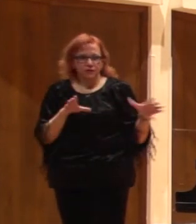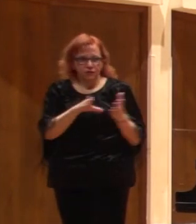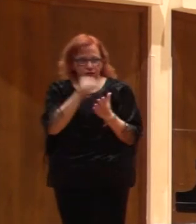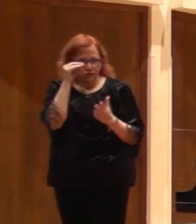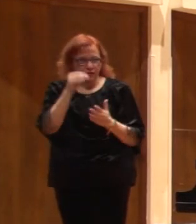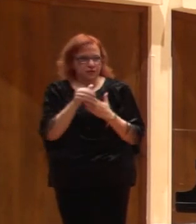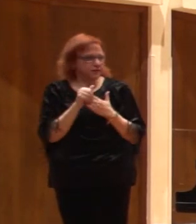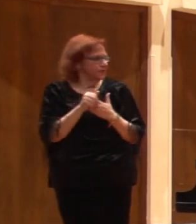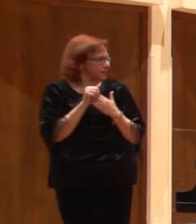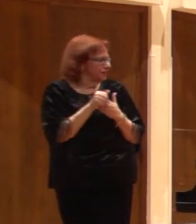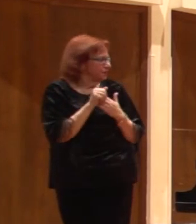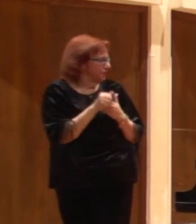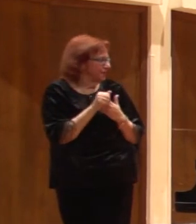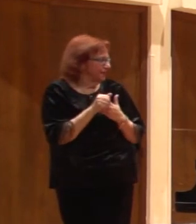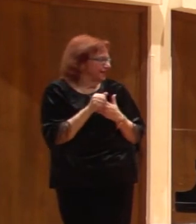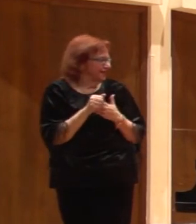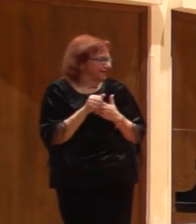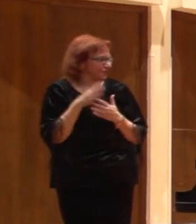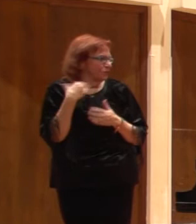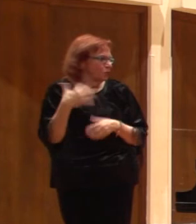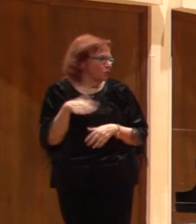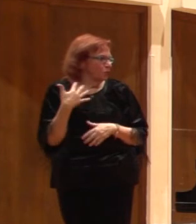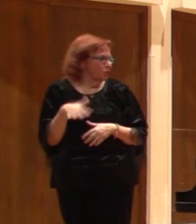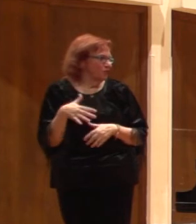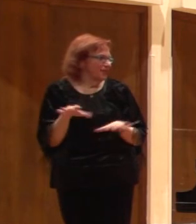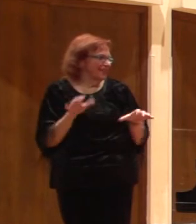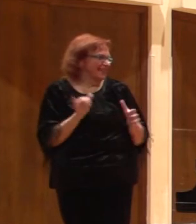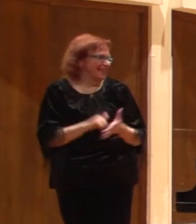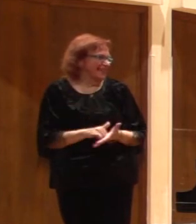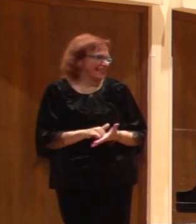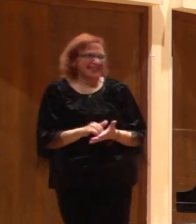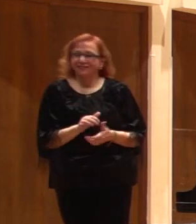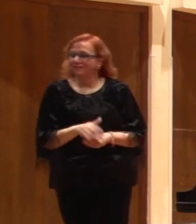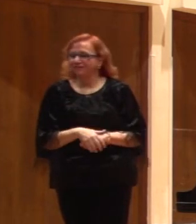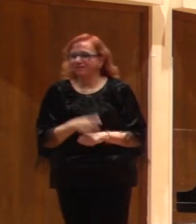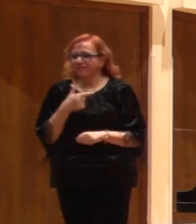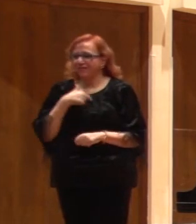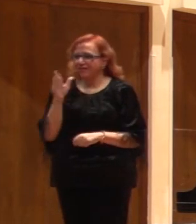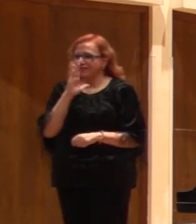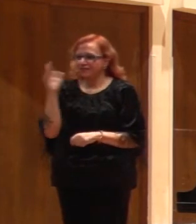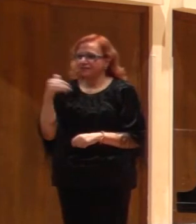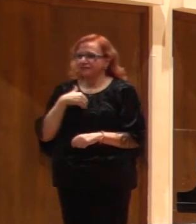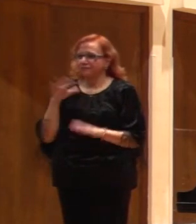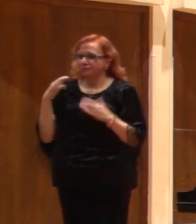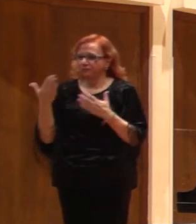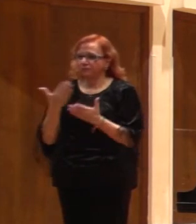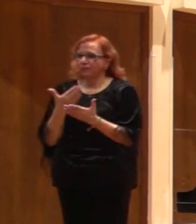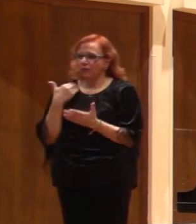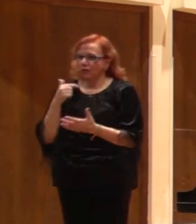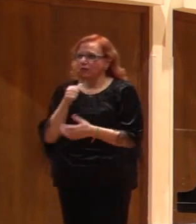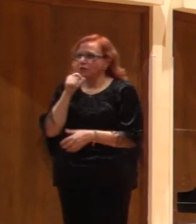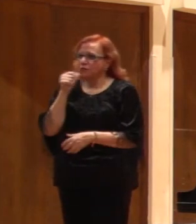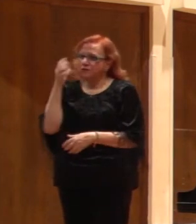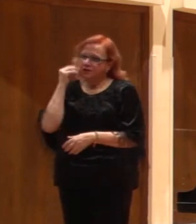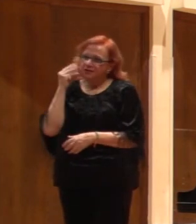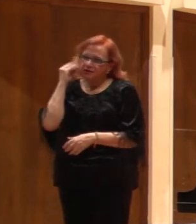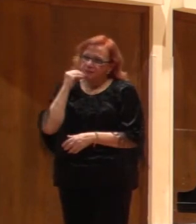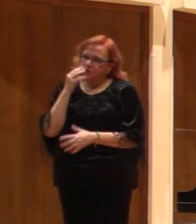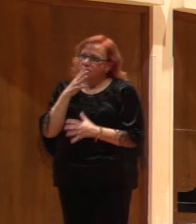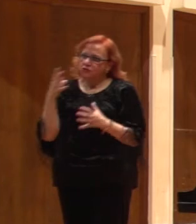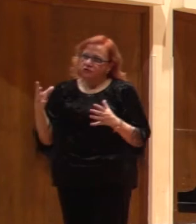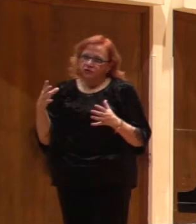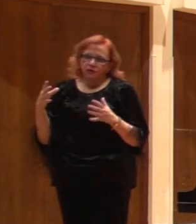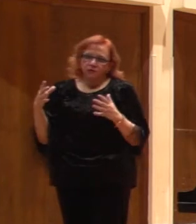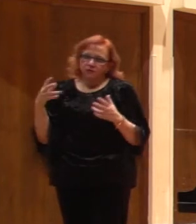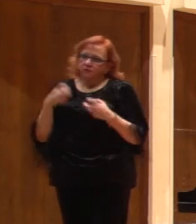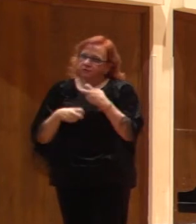is flexibility. And boy, did this class get that. I have never had a class who's gone through as much adversity